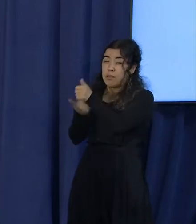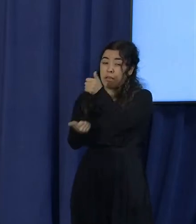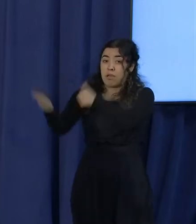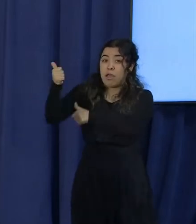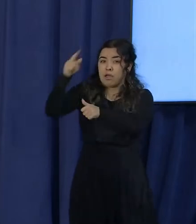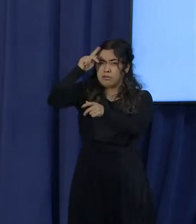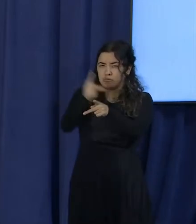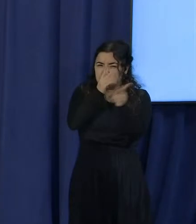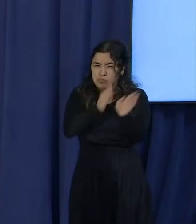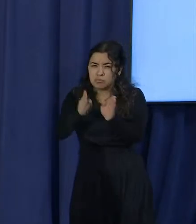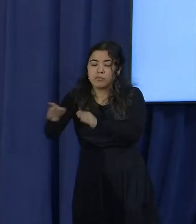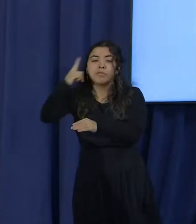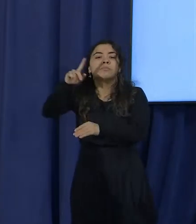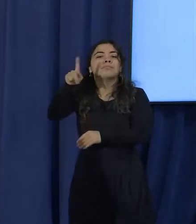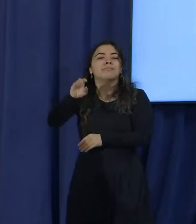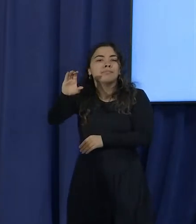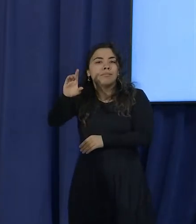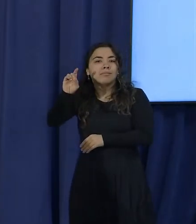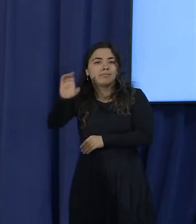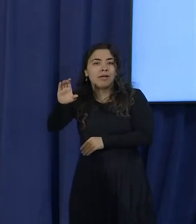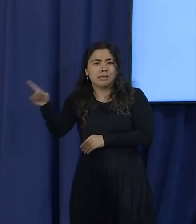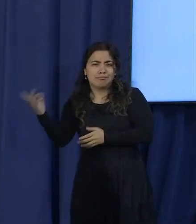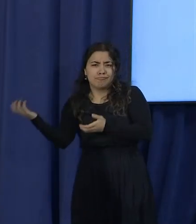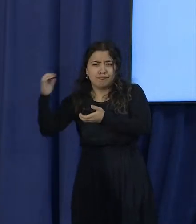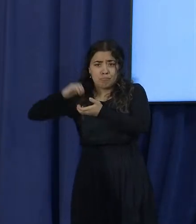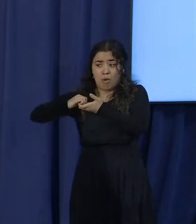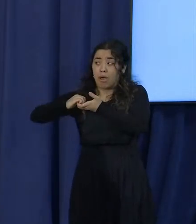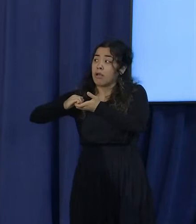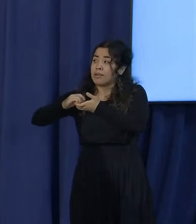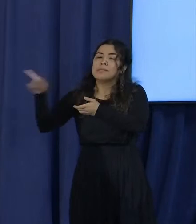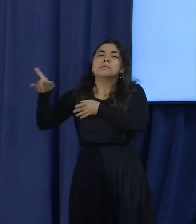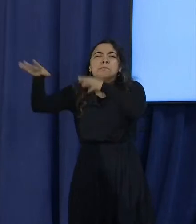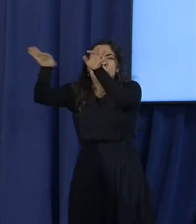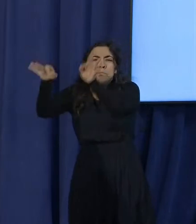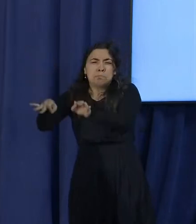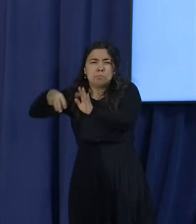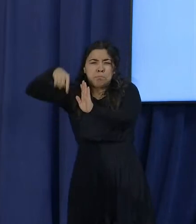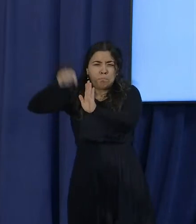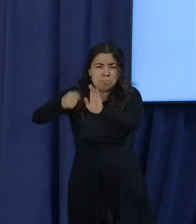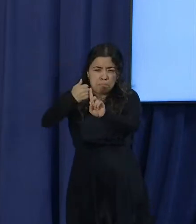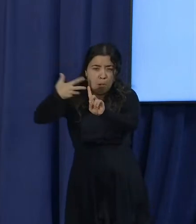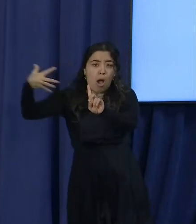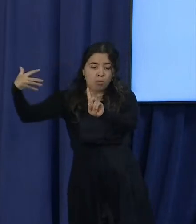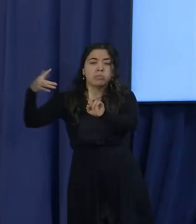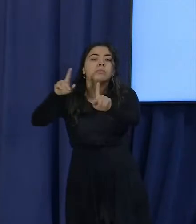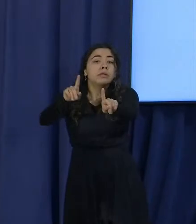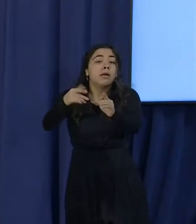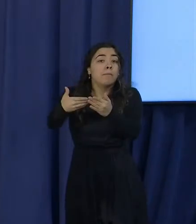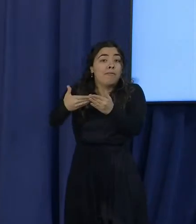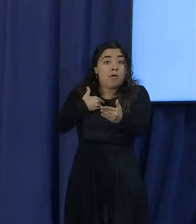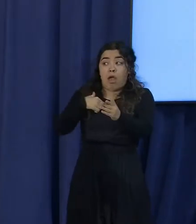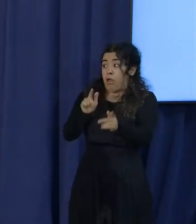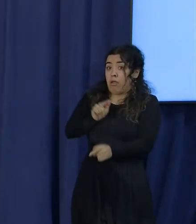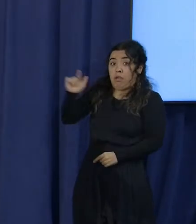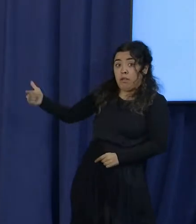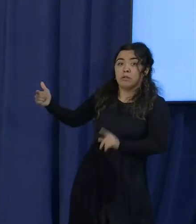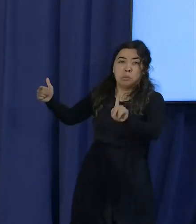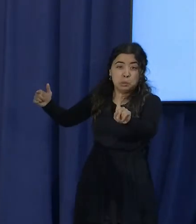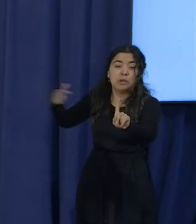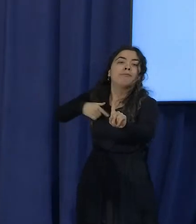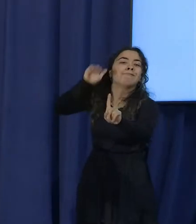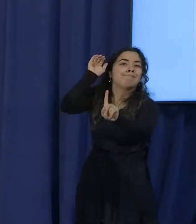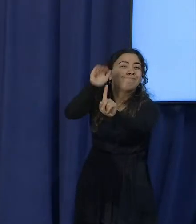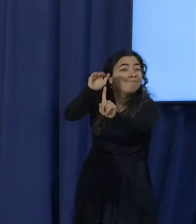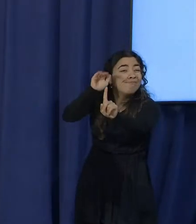about this really incredible partnership that's in place. Before I do that, let me again just set the